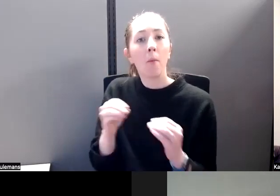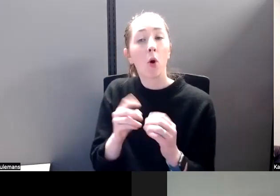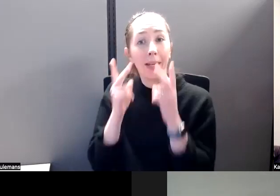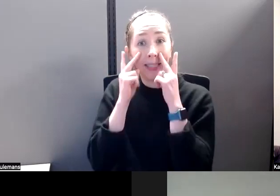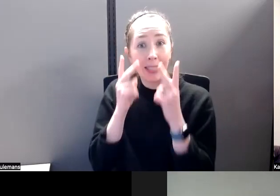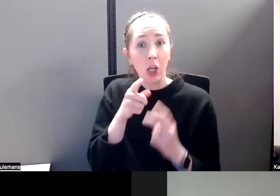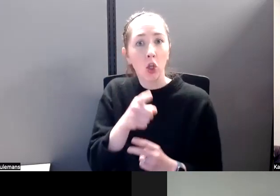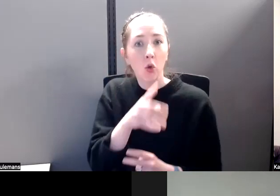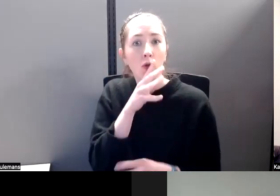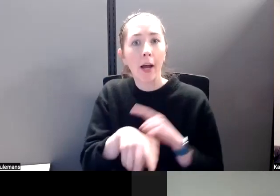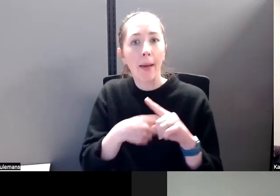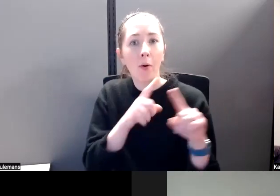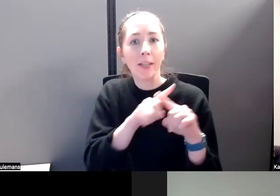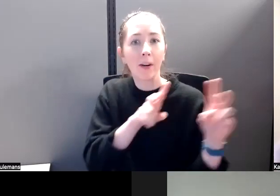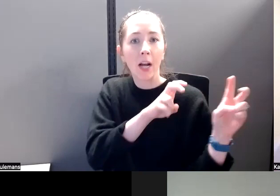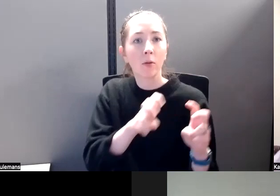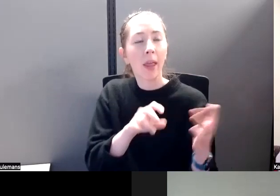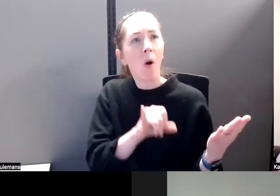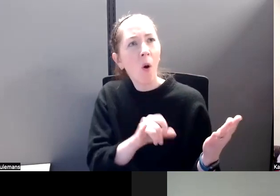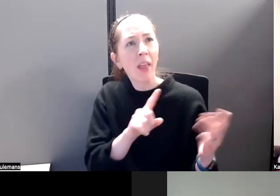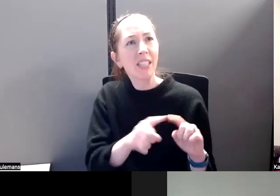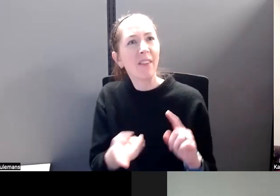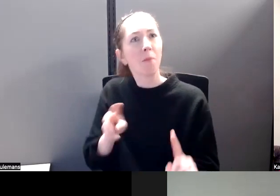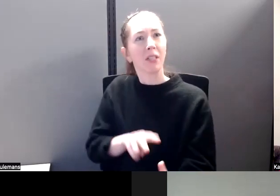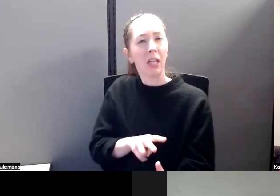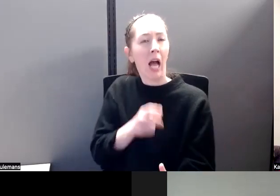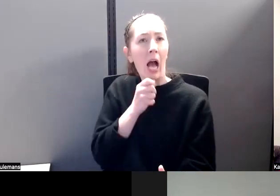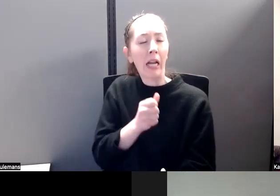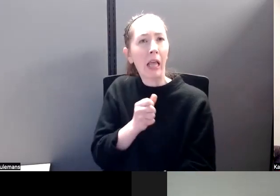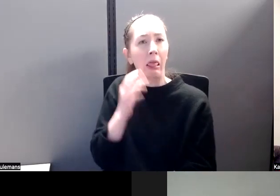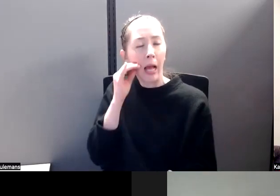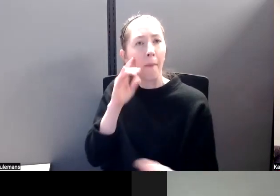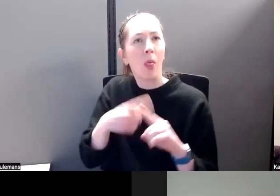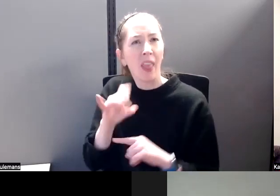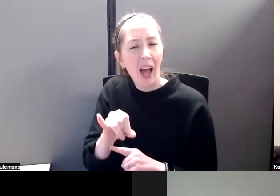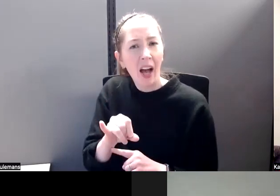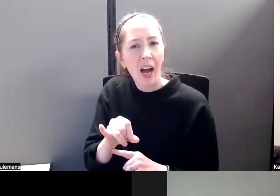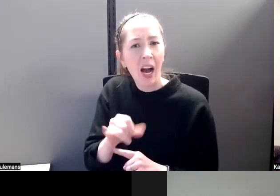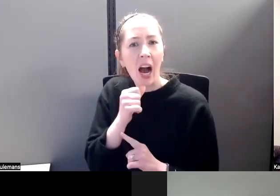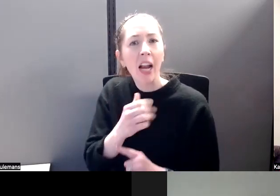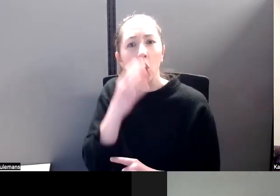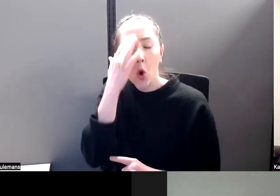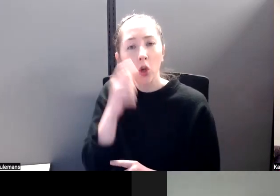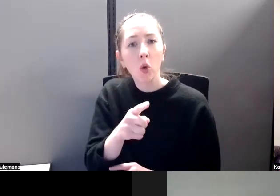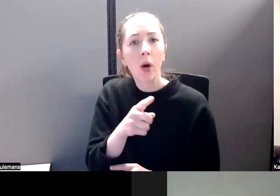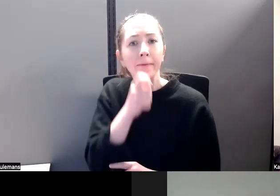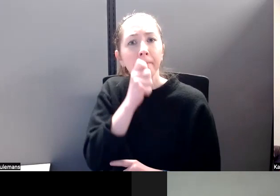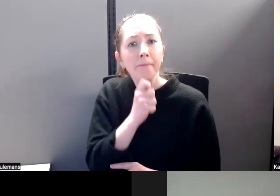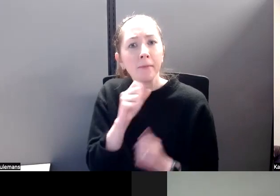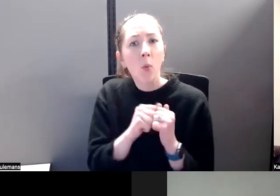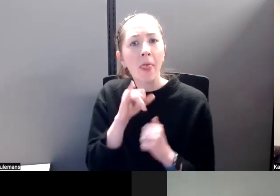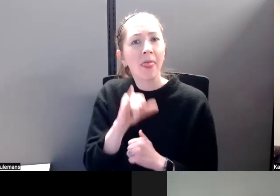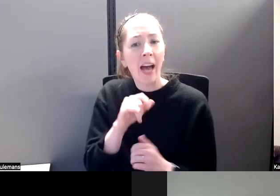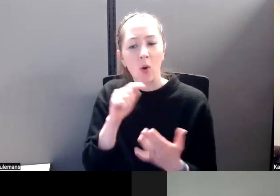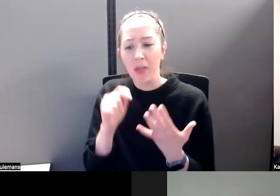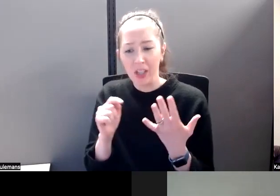you talking about things, the more we go, oh, that's a different perspective. I didn't even think about it like that. I didn't even know you were dealing with that or this,